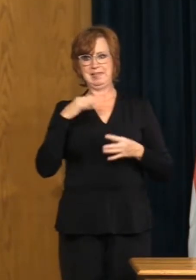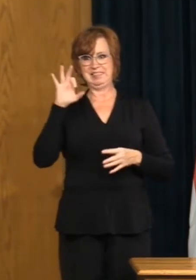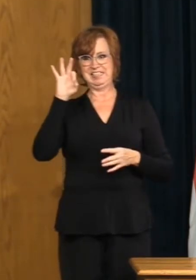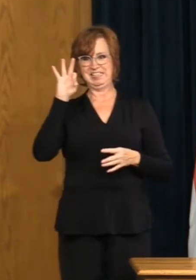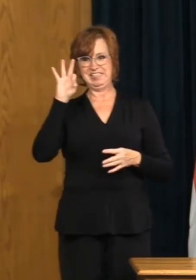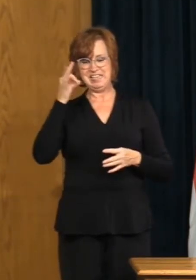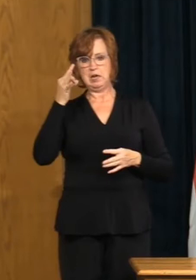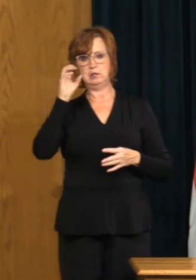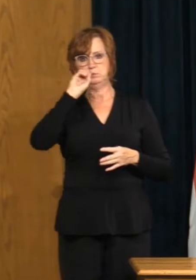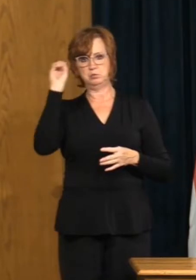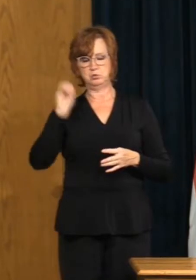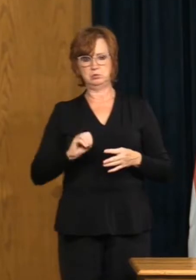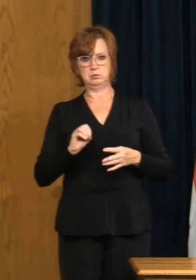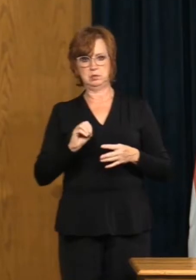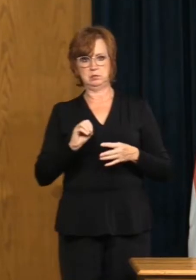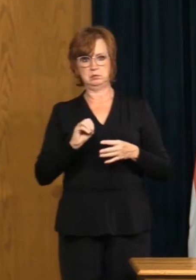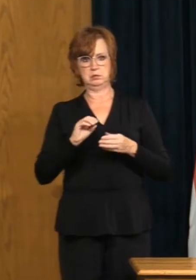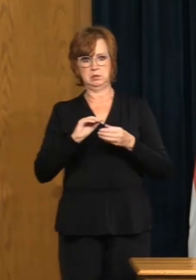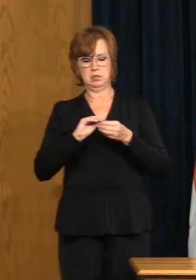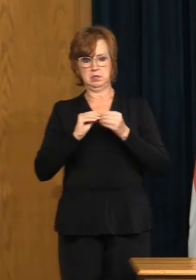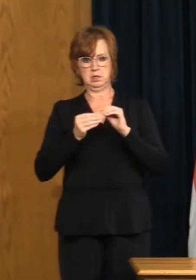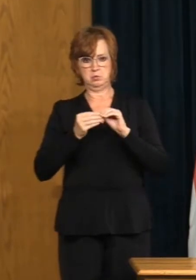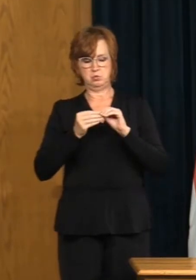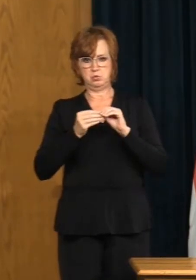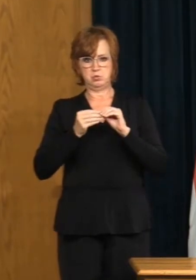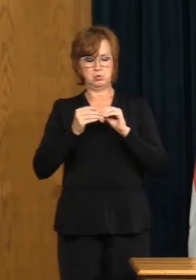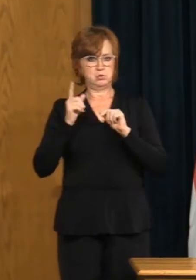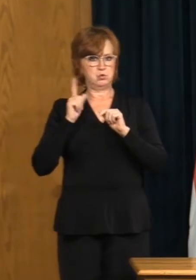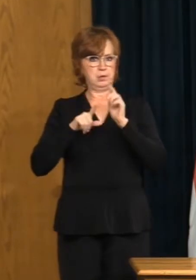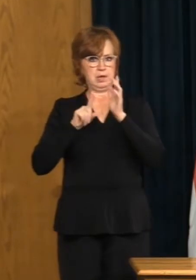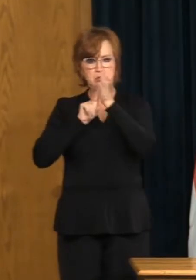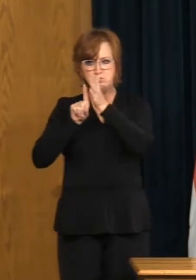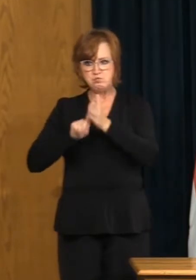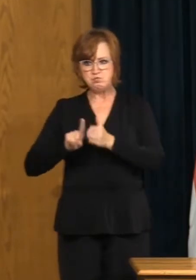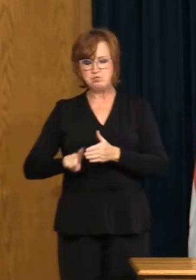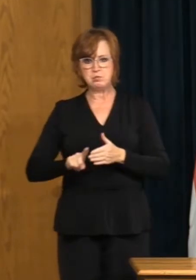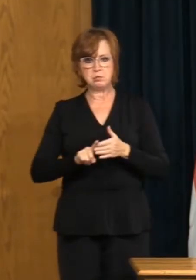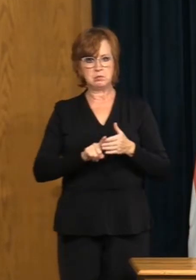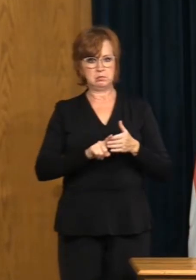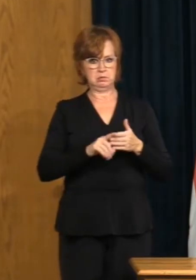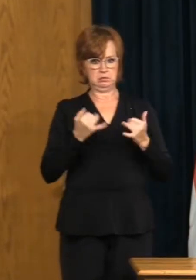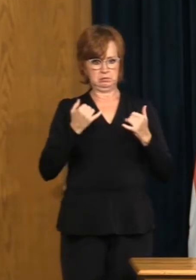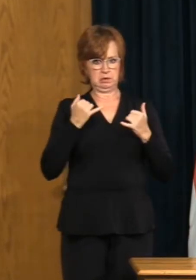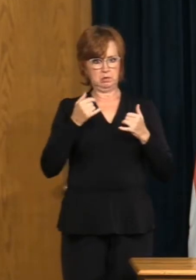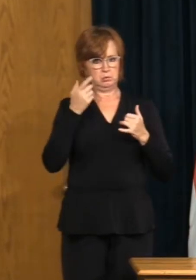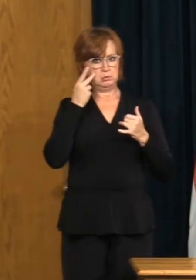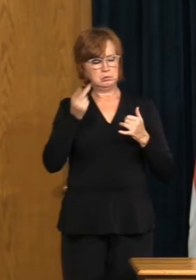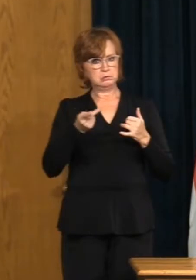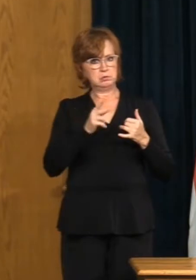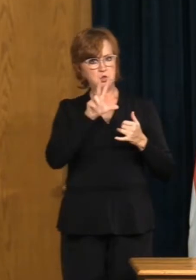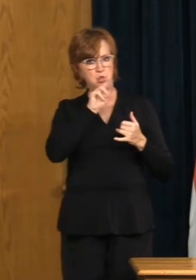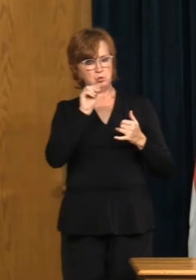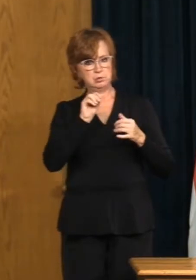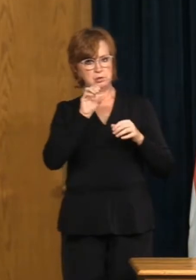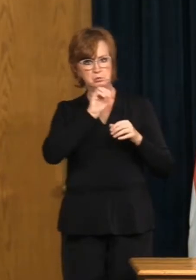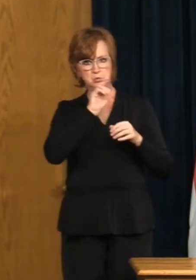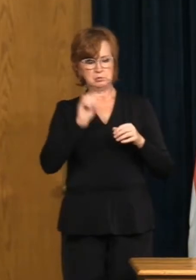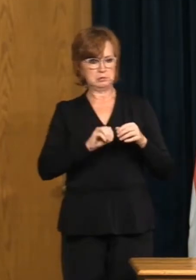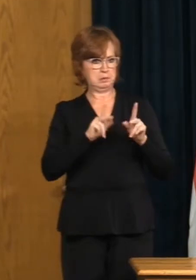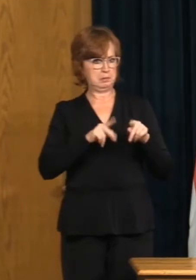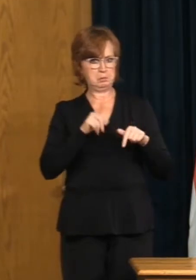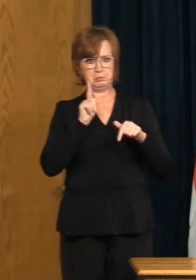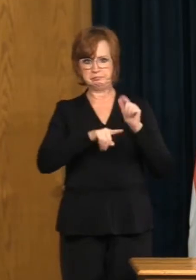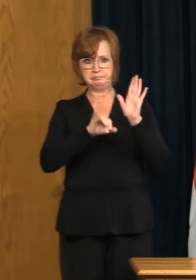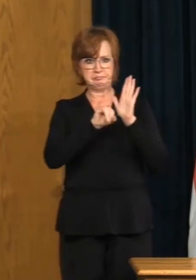In the last few weeks here, we've seen that number go up to 30%. So are more resources needed for contact tracing so that we don't have as many